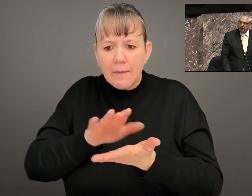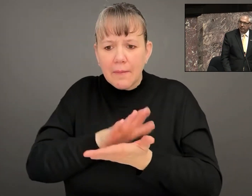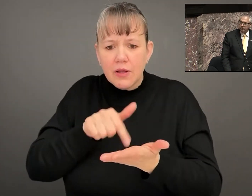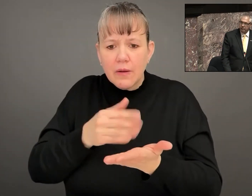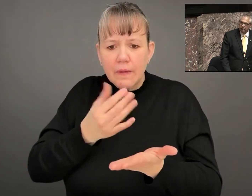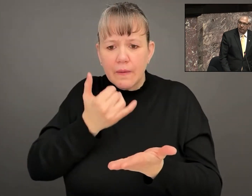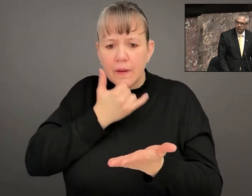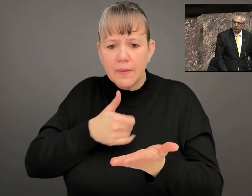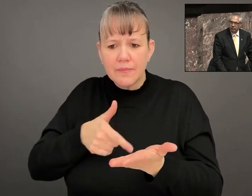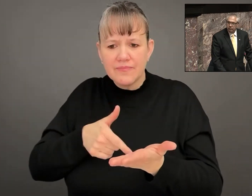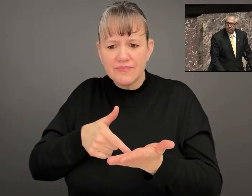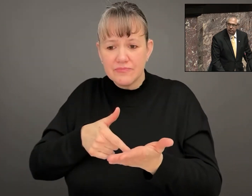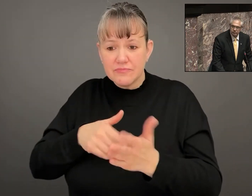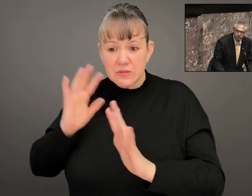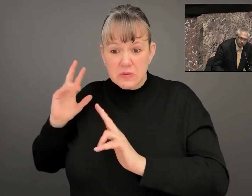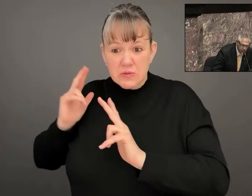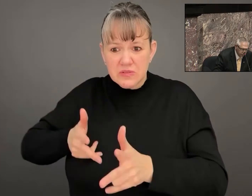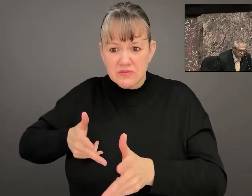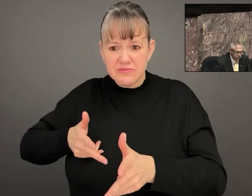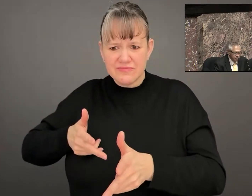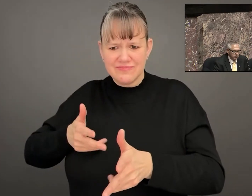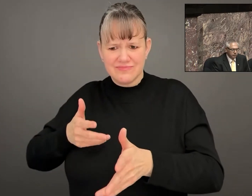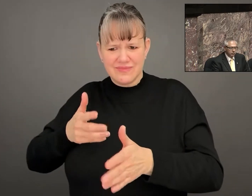raid? Here,